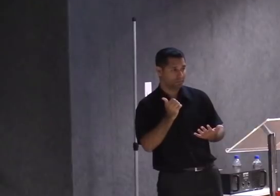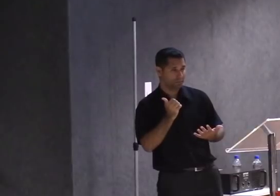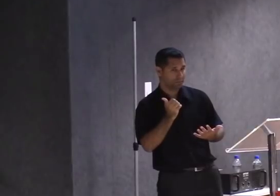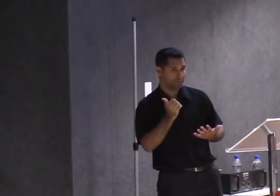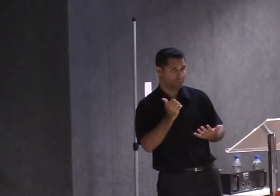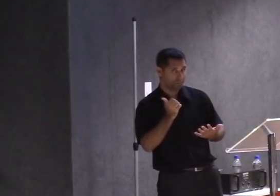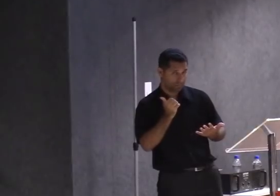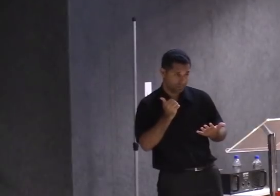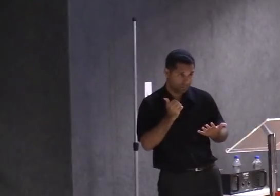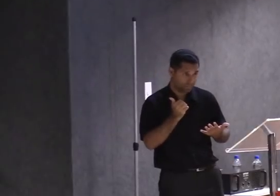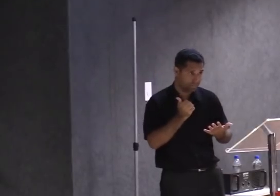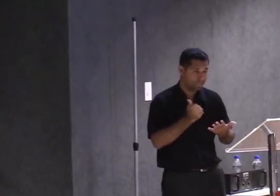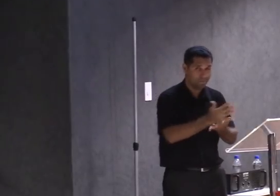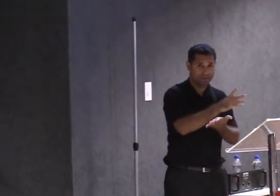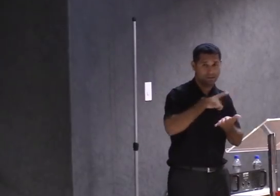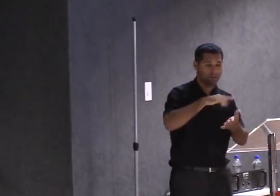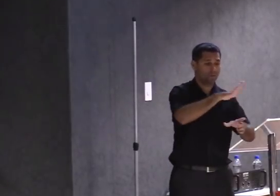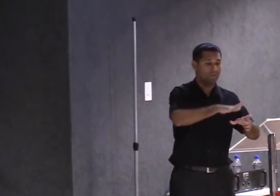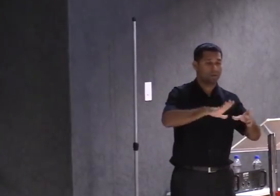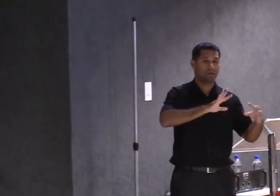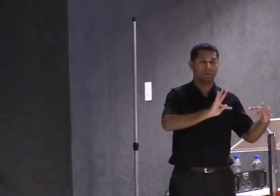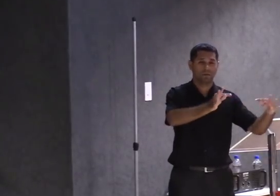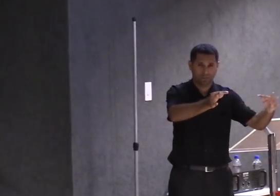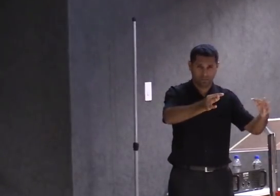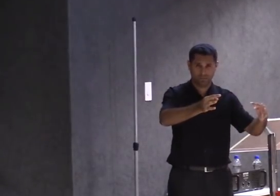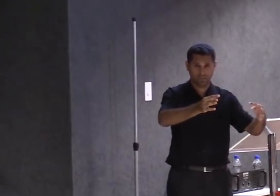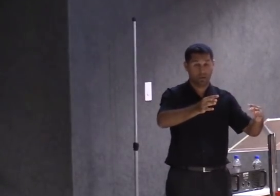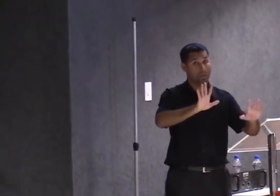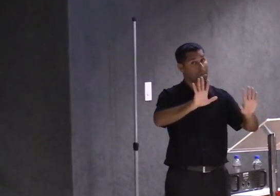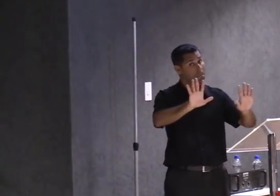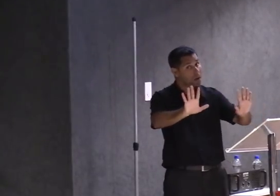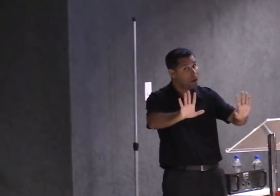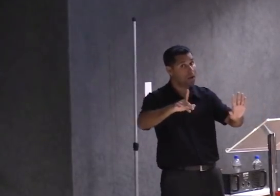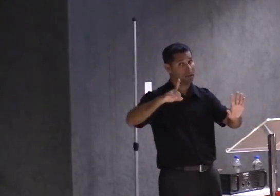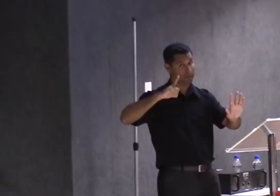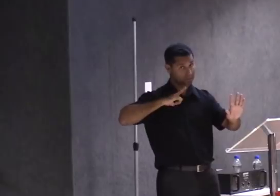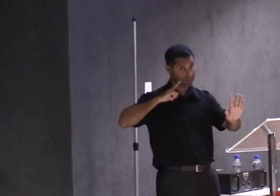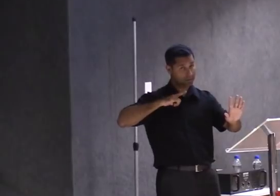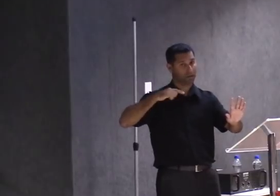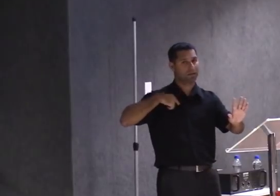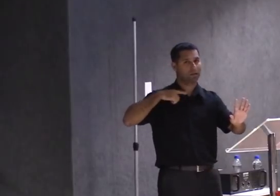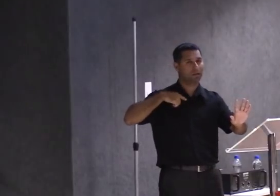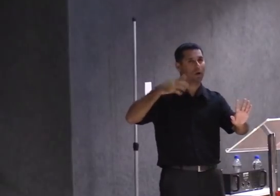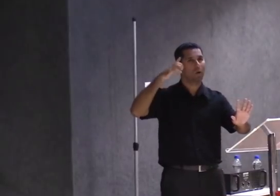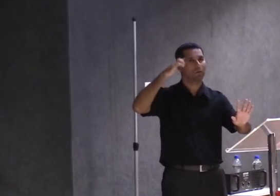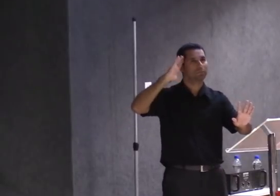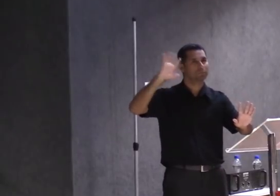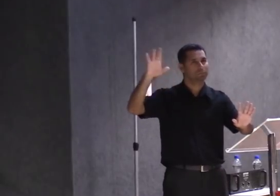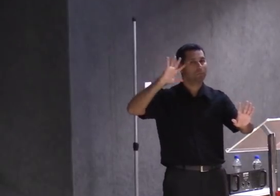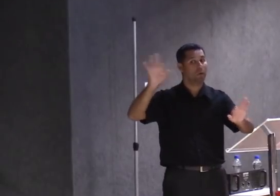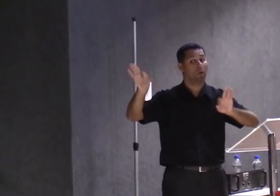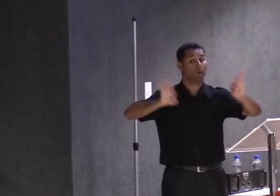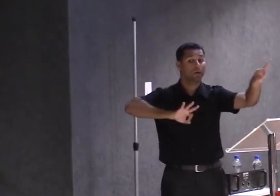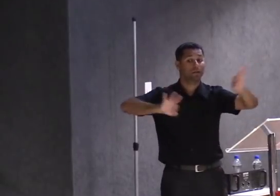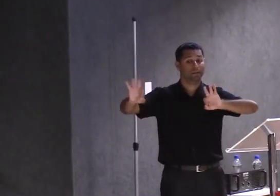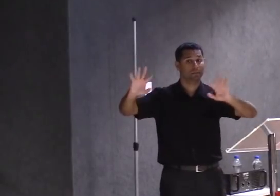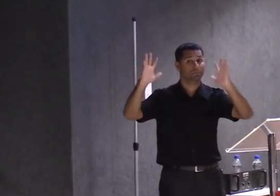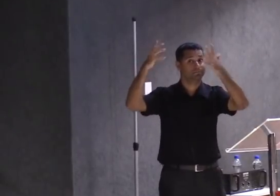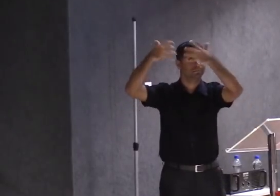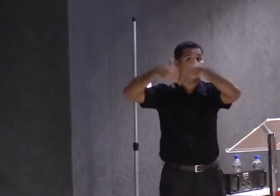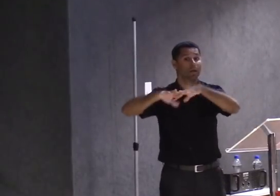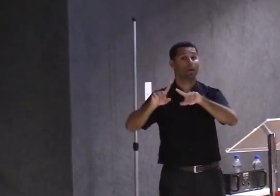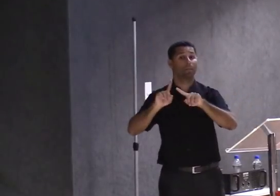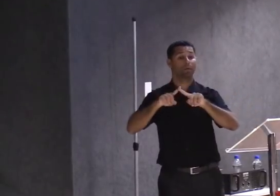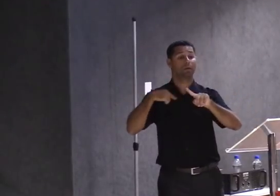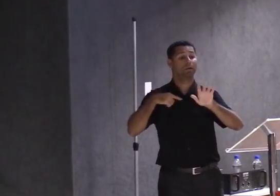as formas mais tradicionais de fazer, mas sim é necessário organizar e repensar a forma de fazer